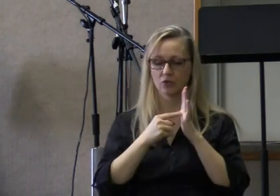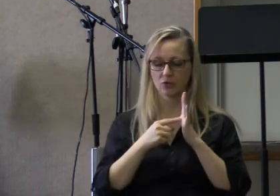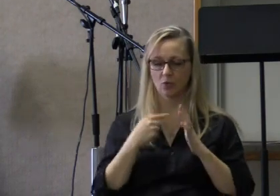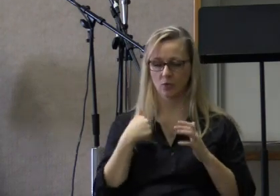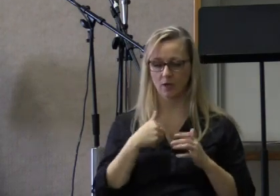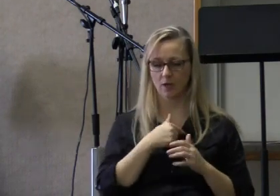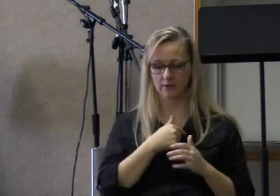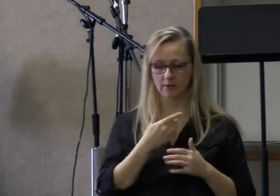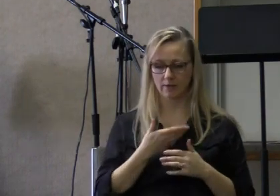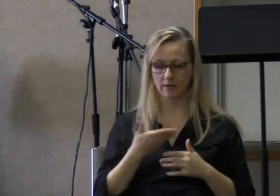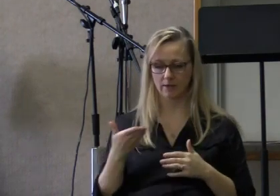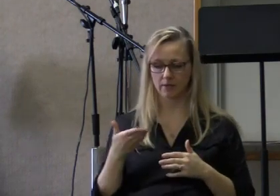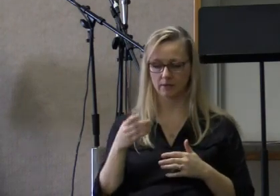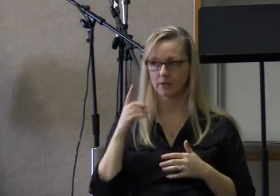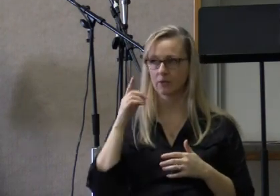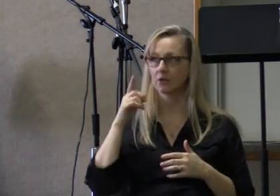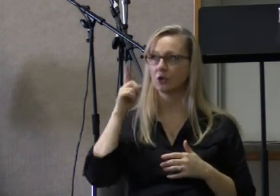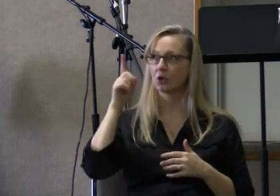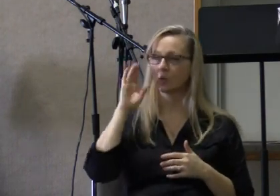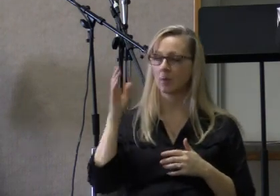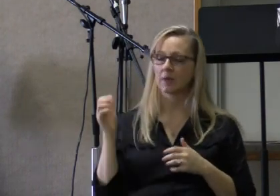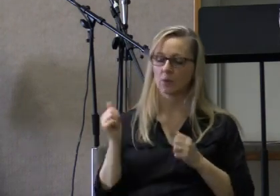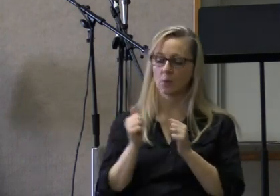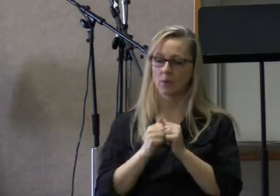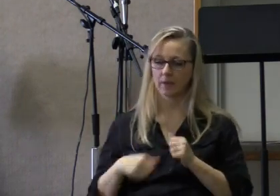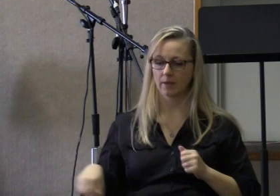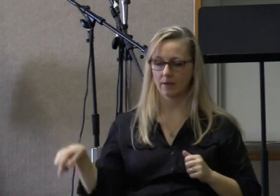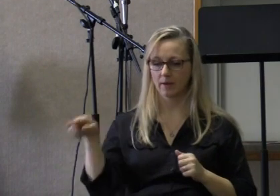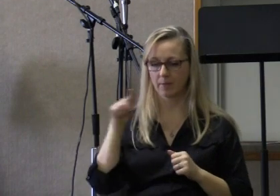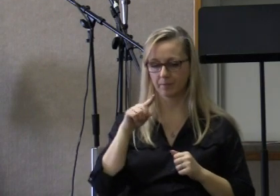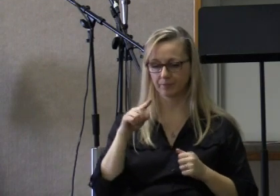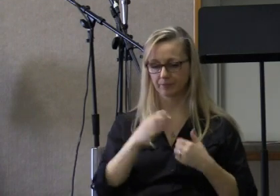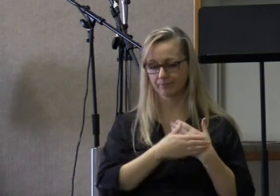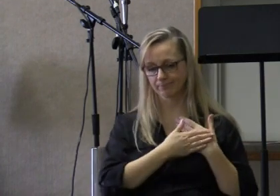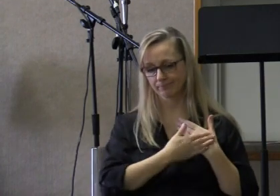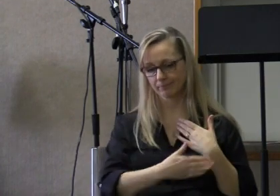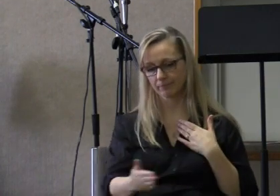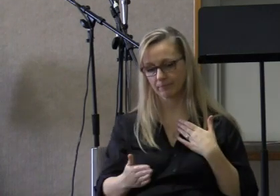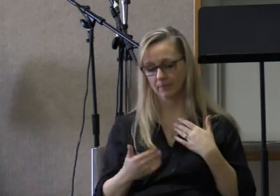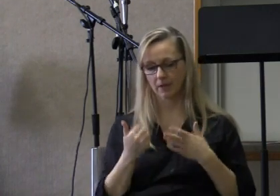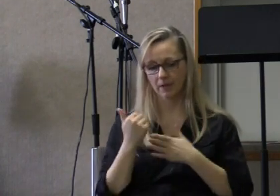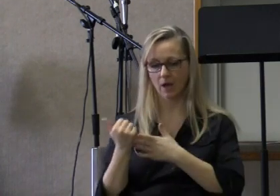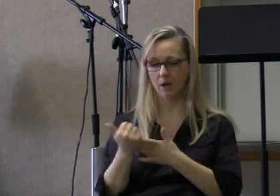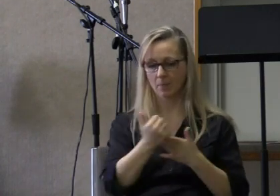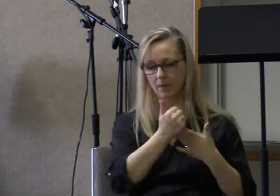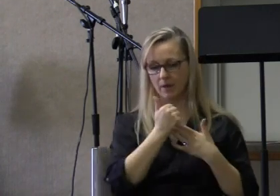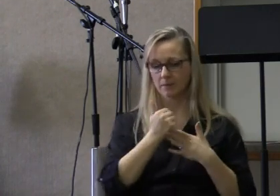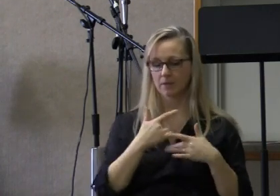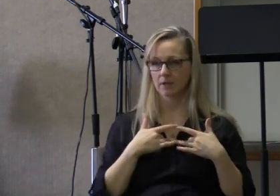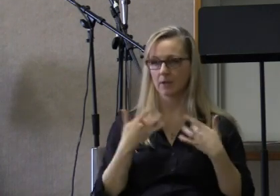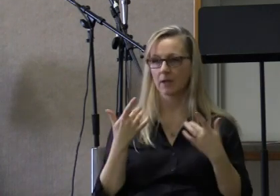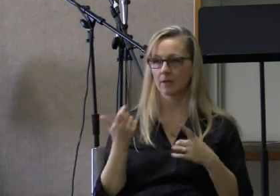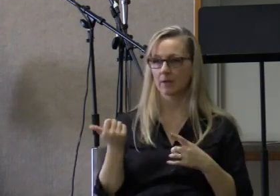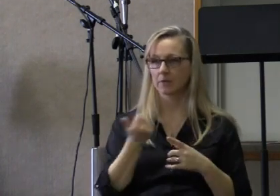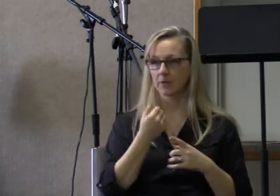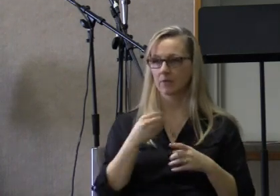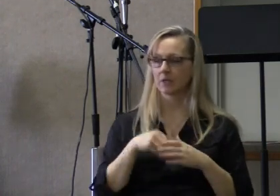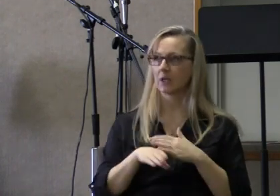to, that you will be with them in the coming days, and you will help them to delight themselves in you,